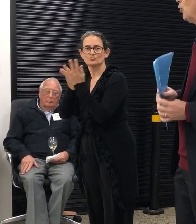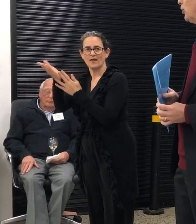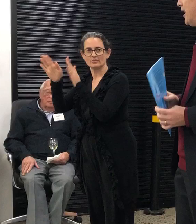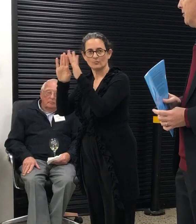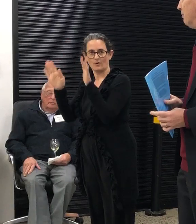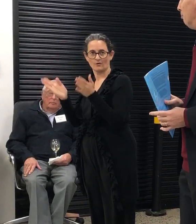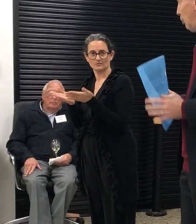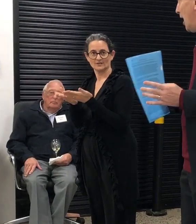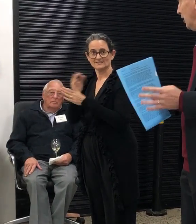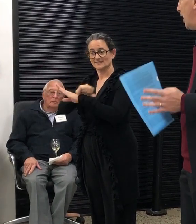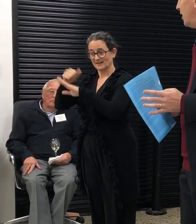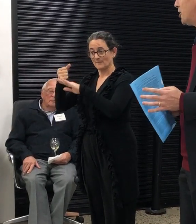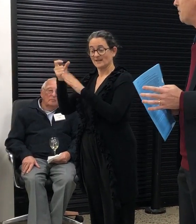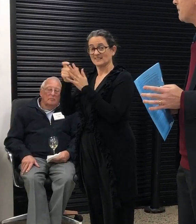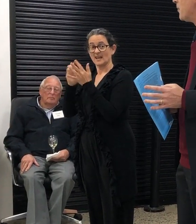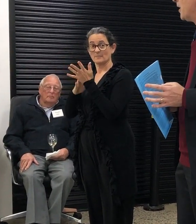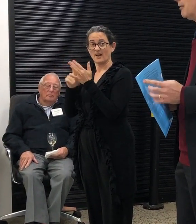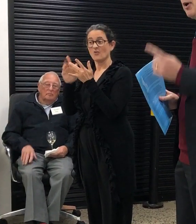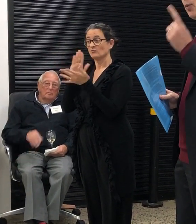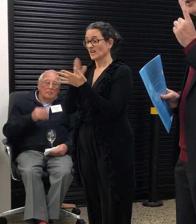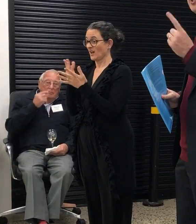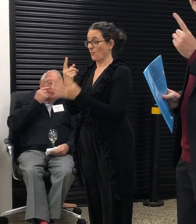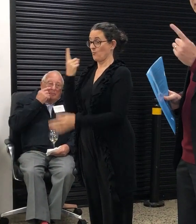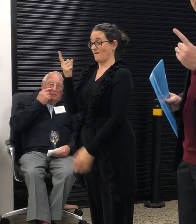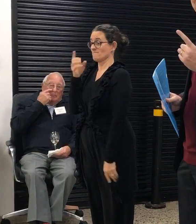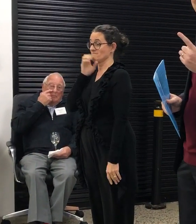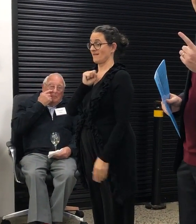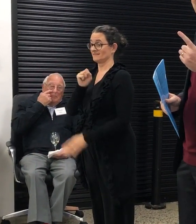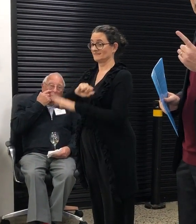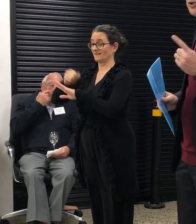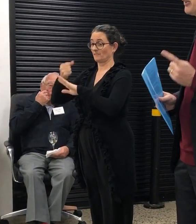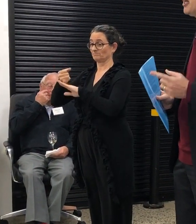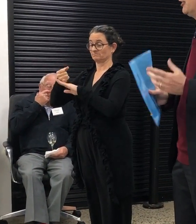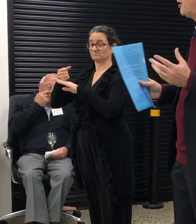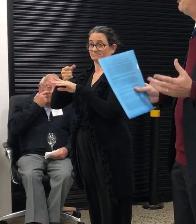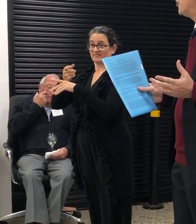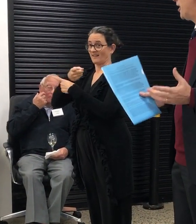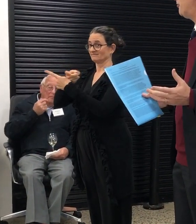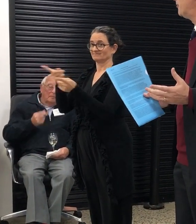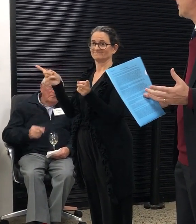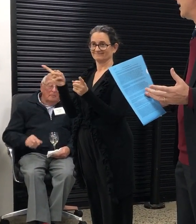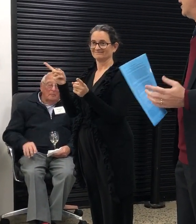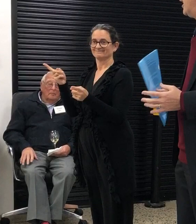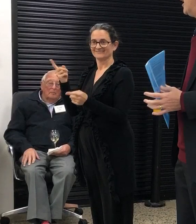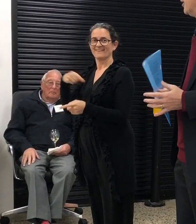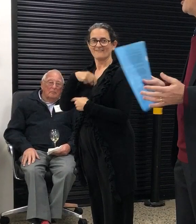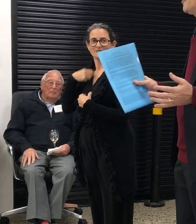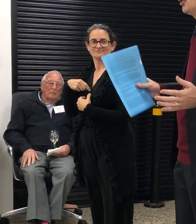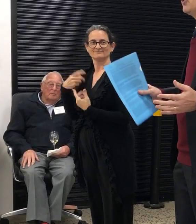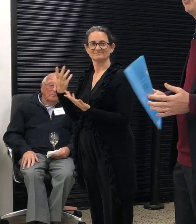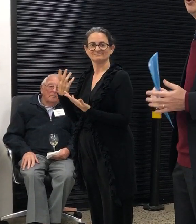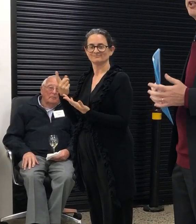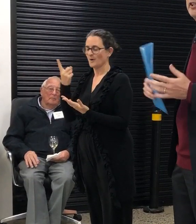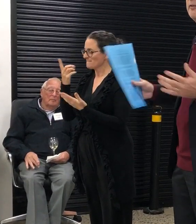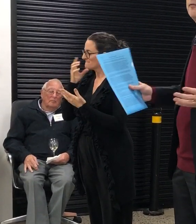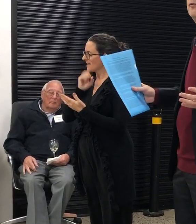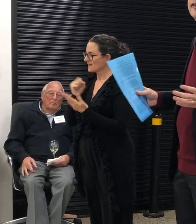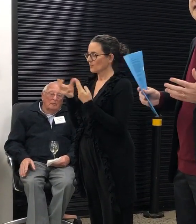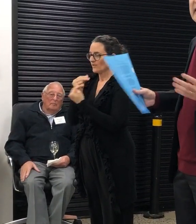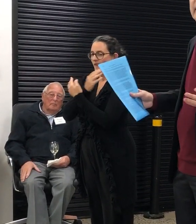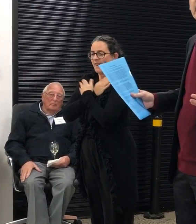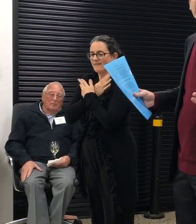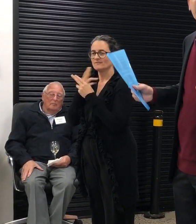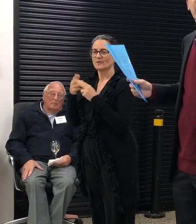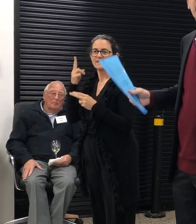And this was all done, by and large, by one guy who just had a love for the deaf, and a love for the gospel, and a love